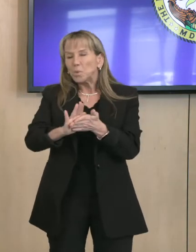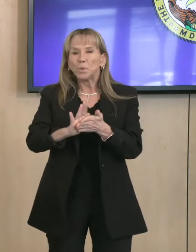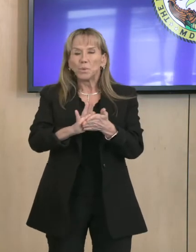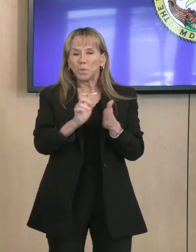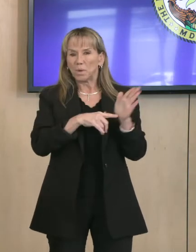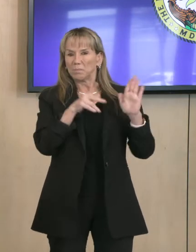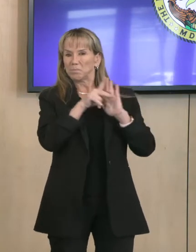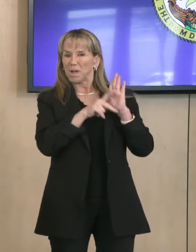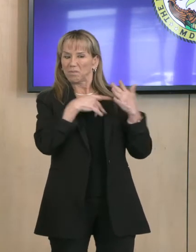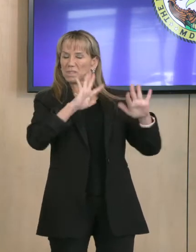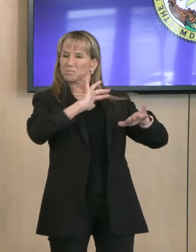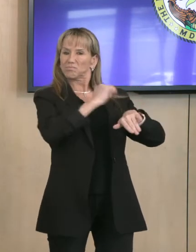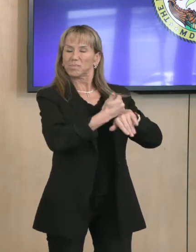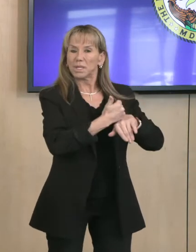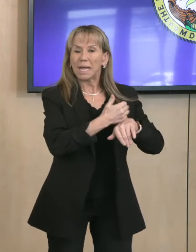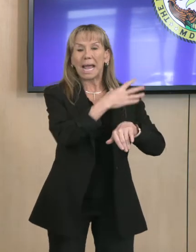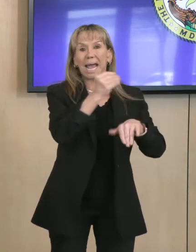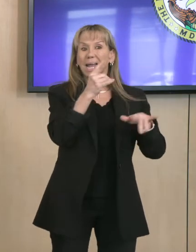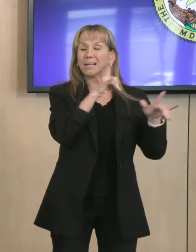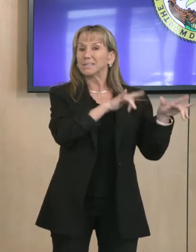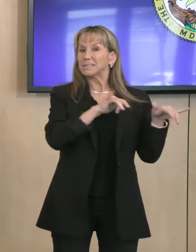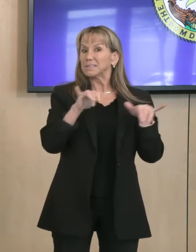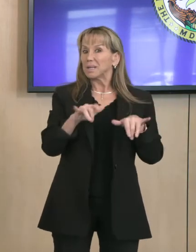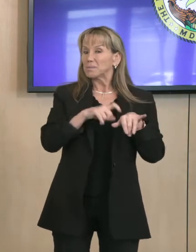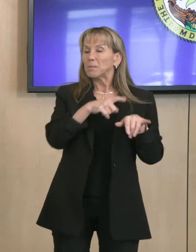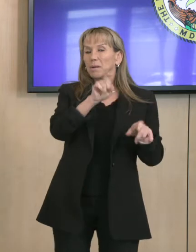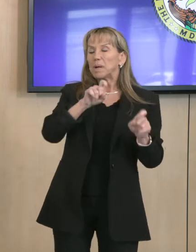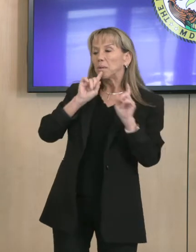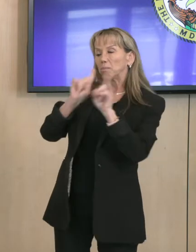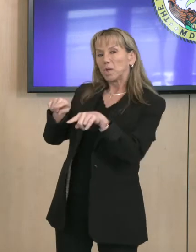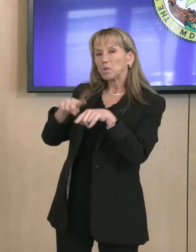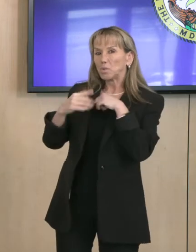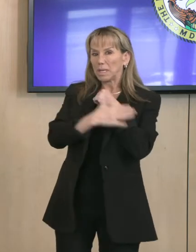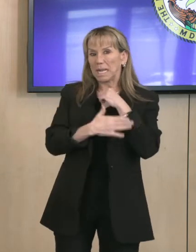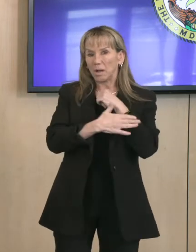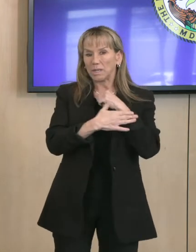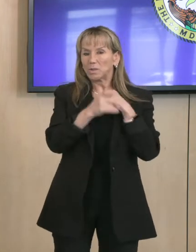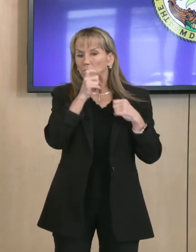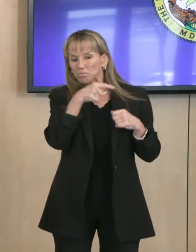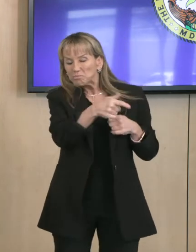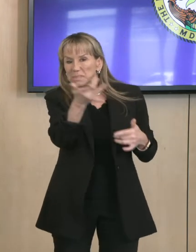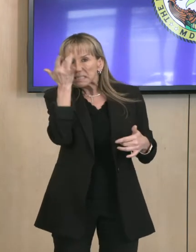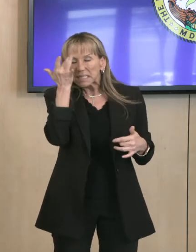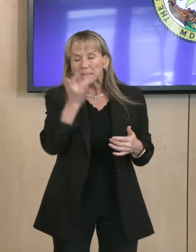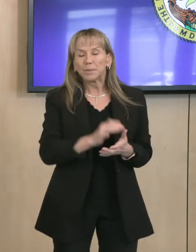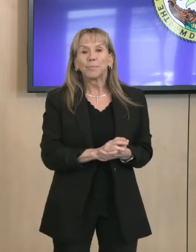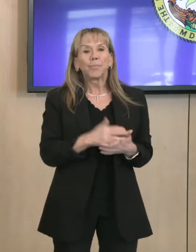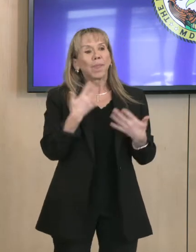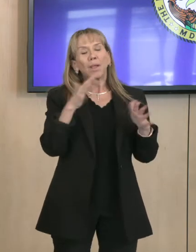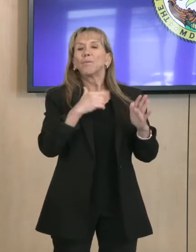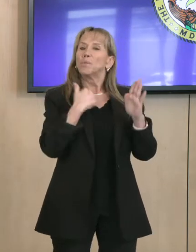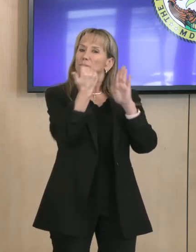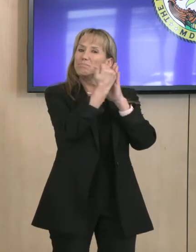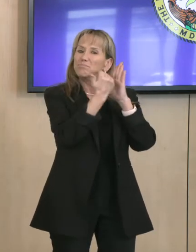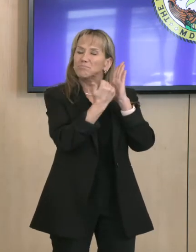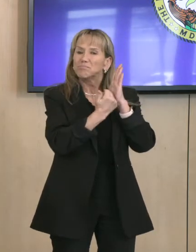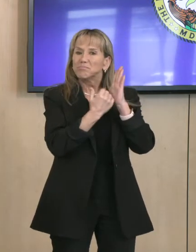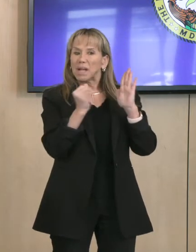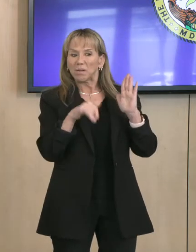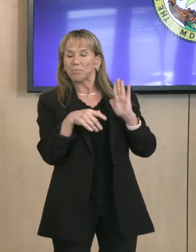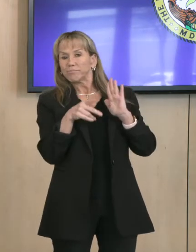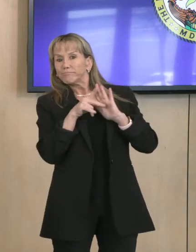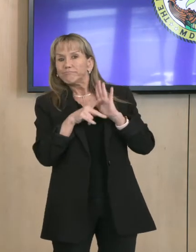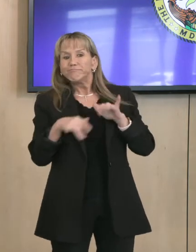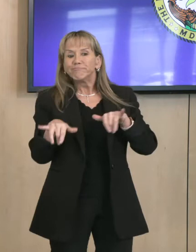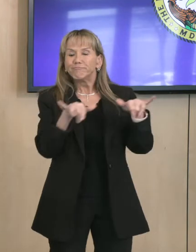and reporting food handler illnesses to the county. This guidance and these protocols have been provided to all of our